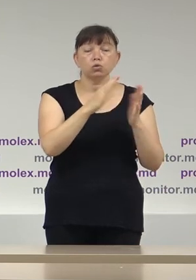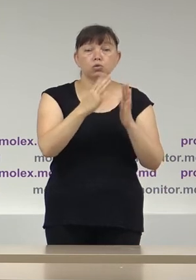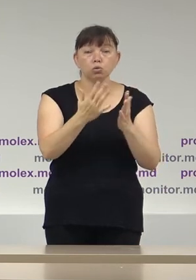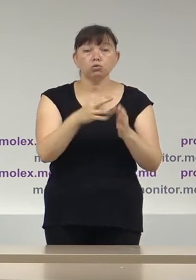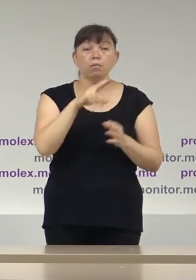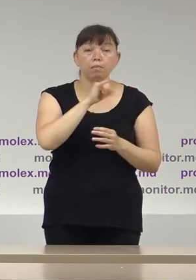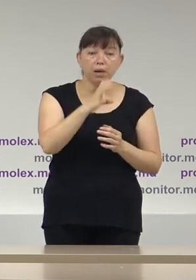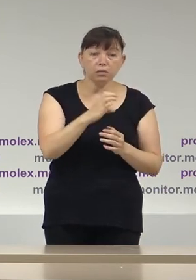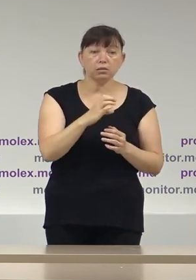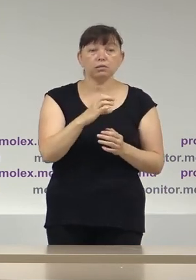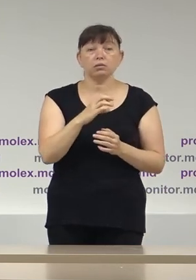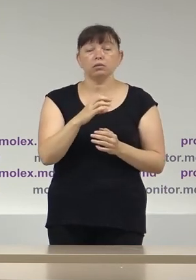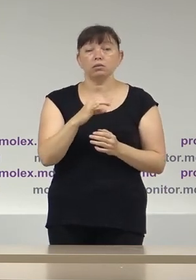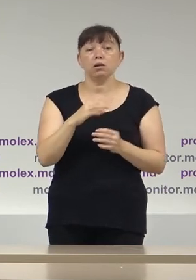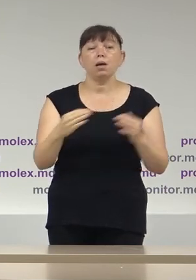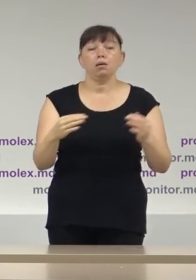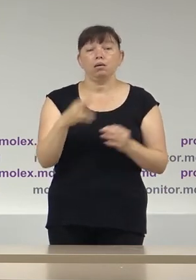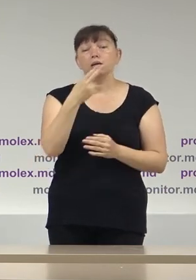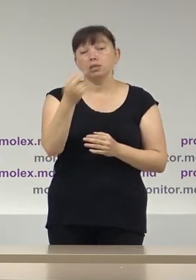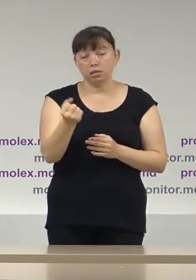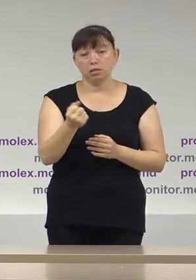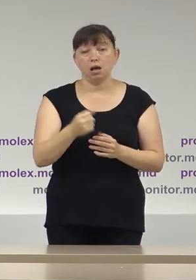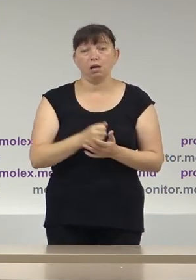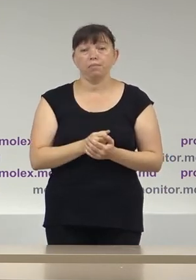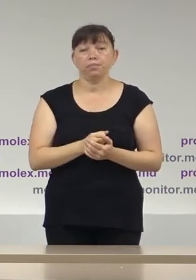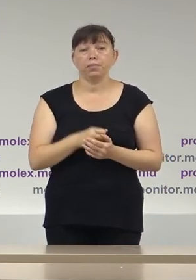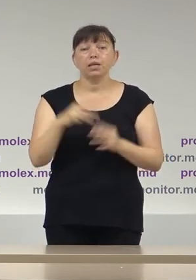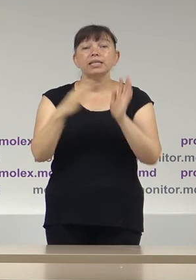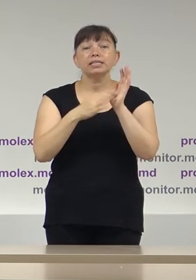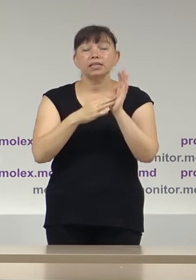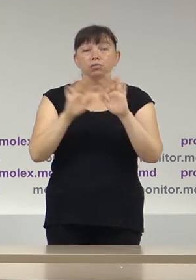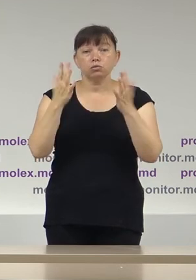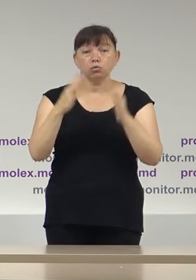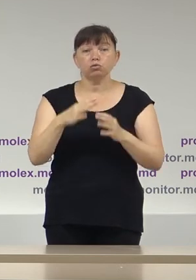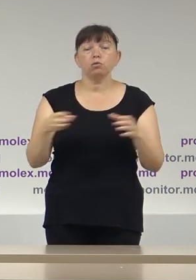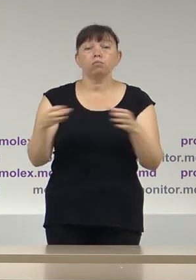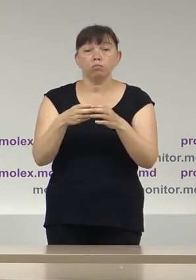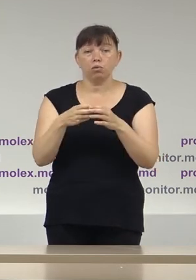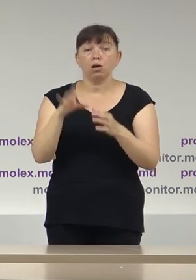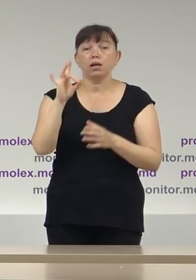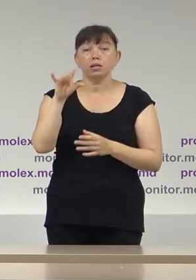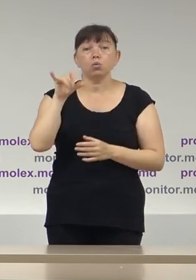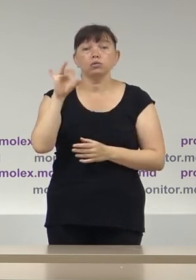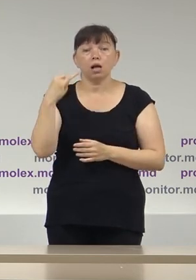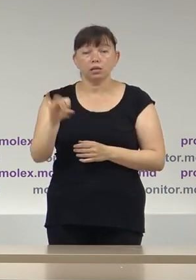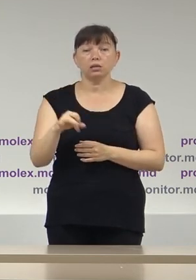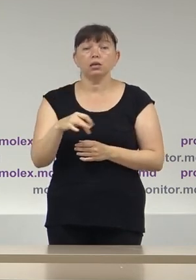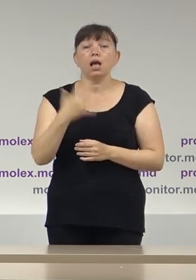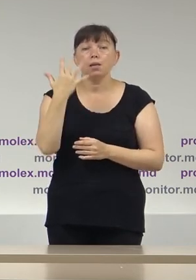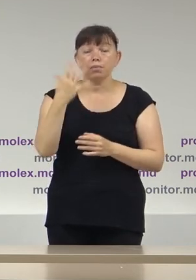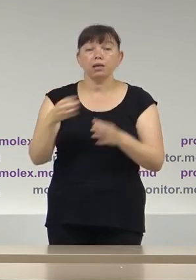and Socialists, 11 cases by PAS and Dignity and Truth Platform each, 9